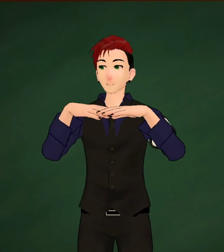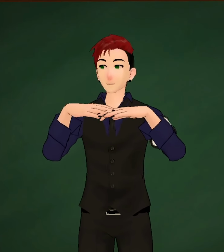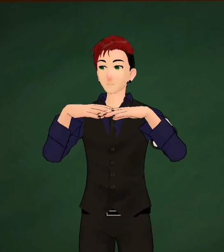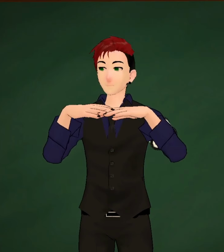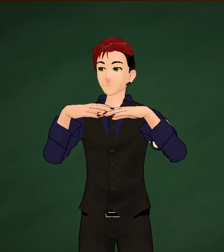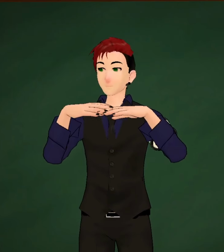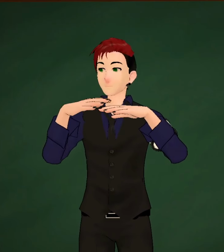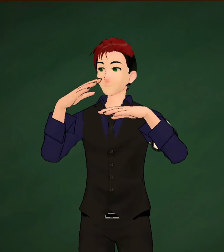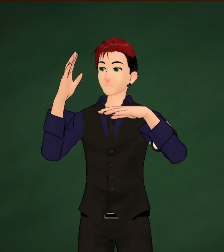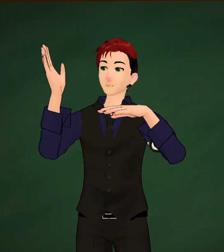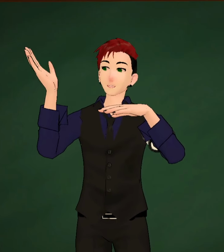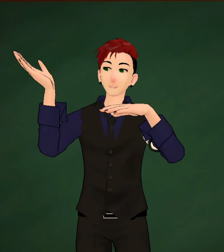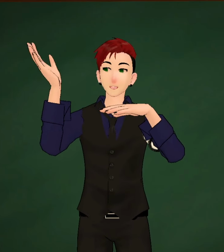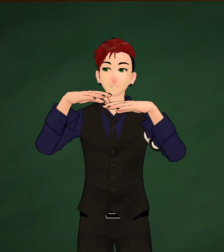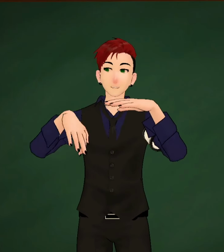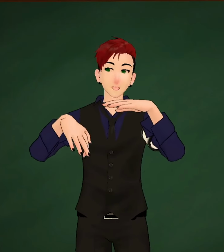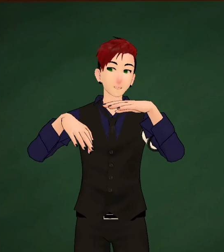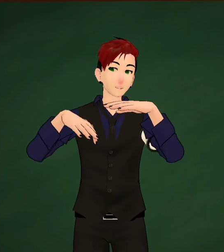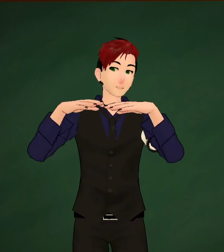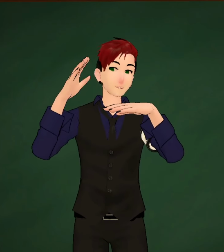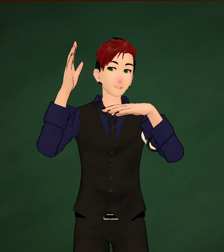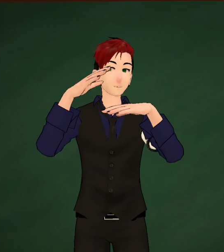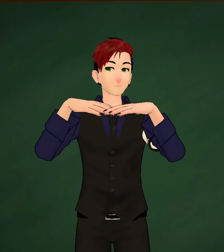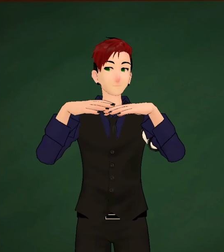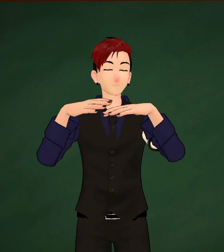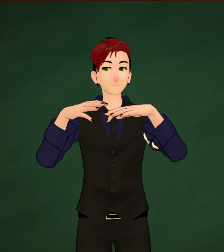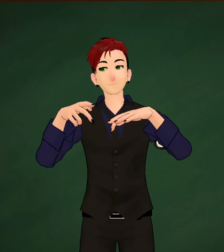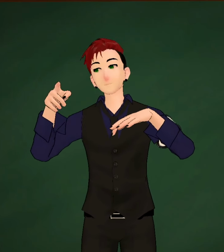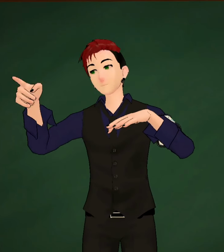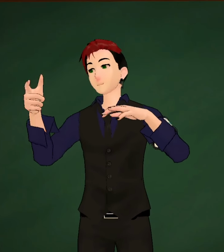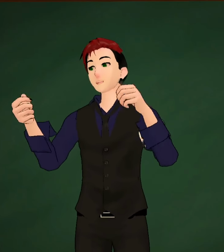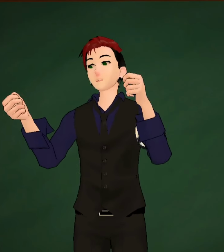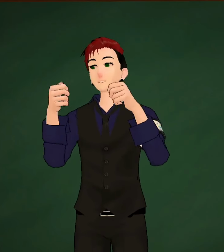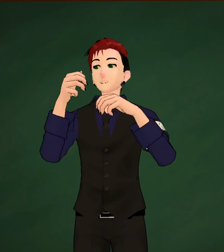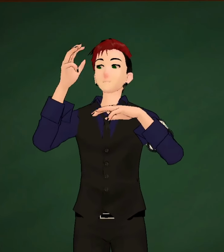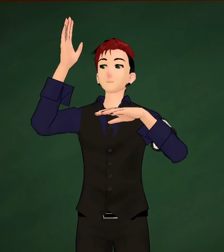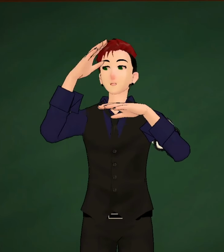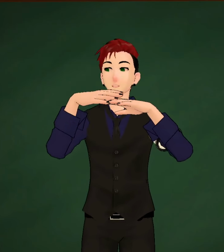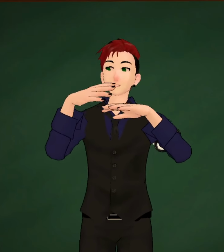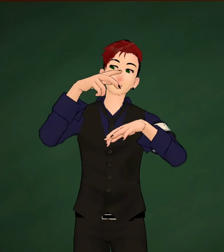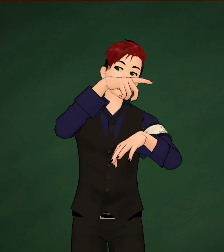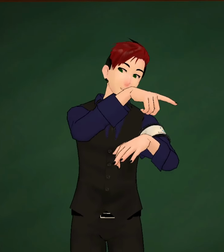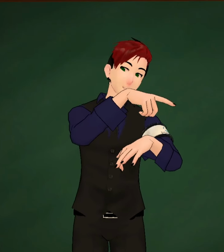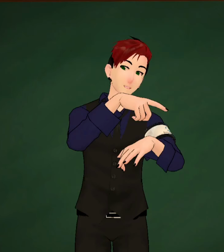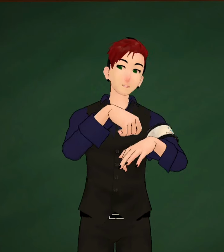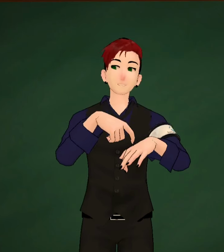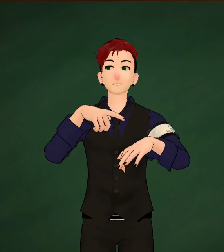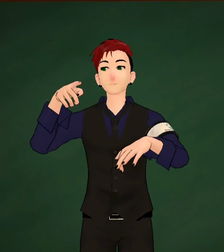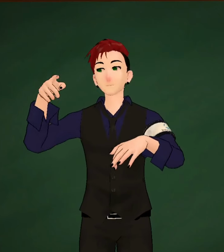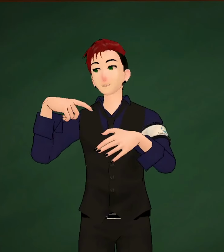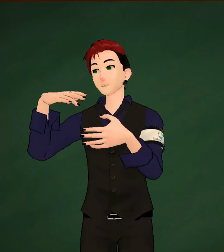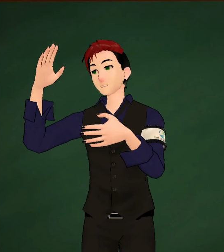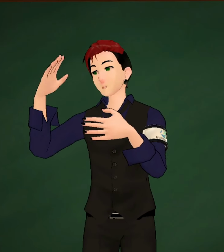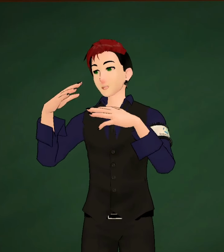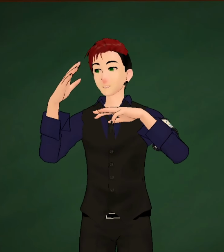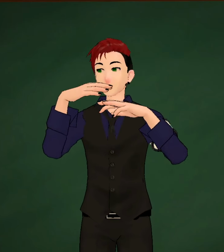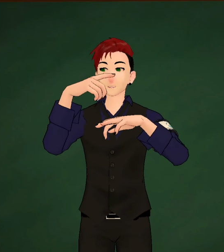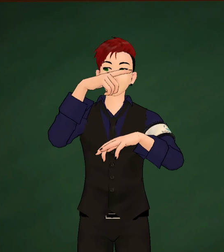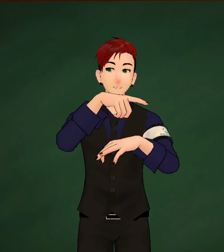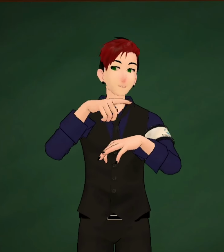than. You kind of like slap your hand. Like this has more than this. This has less than this.